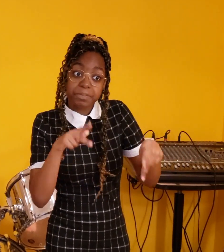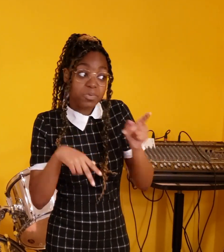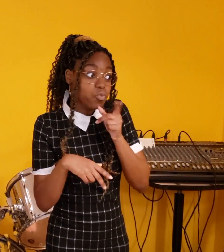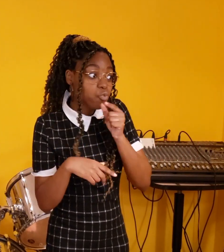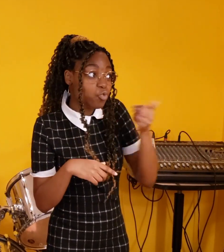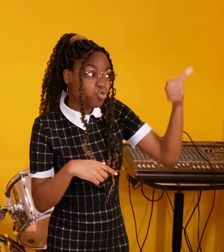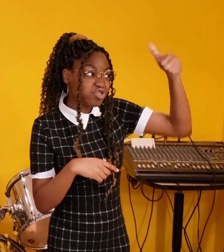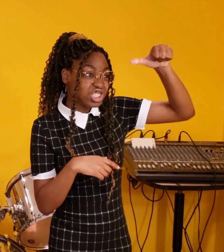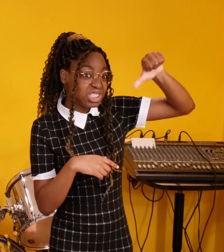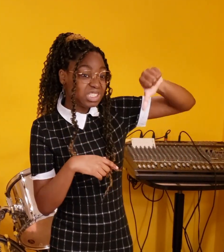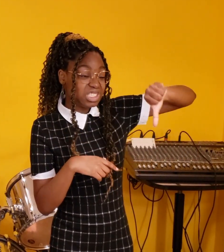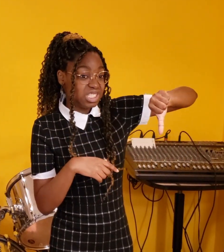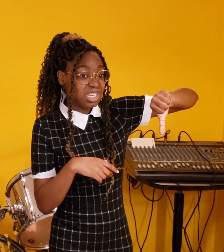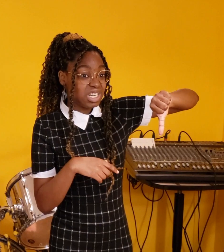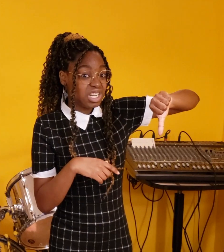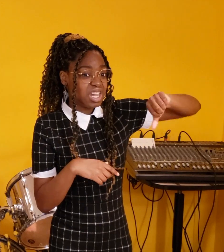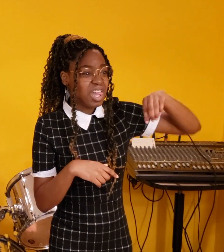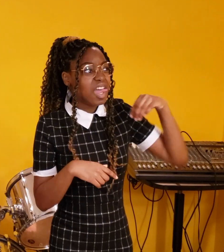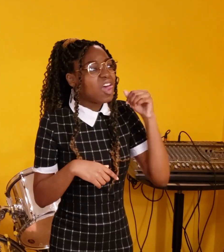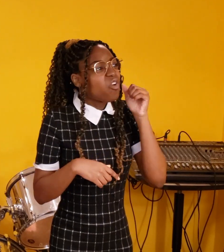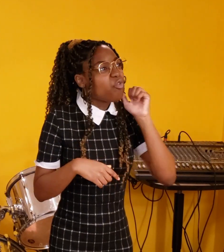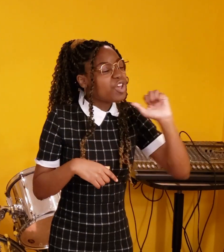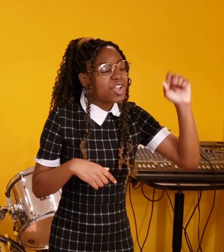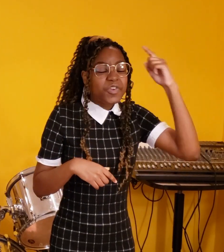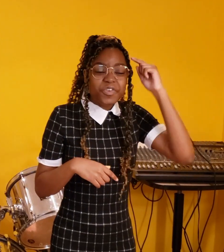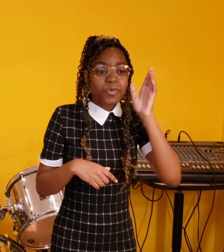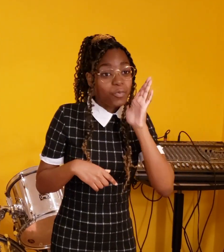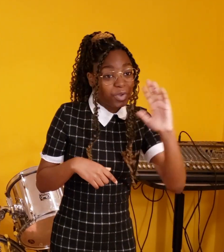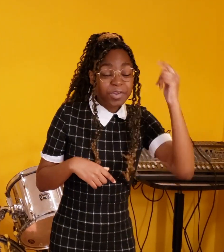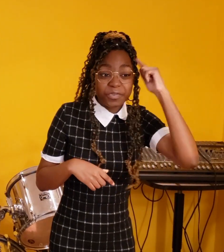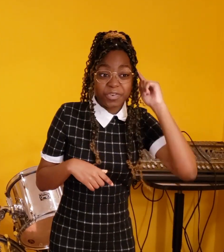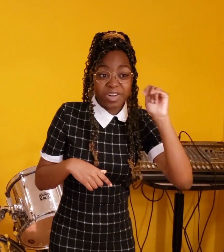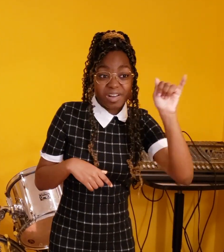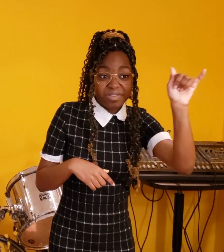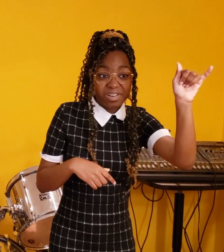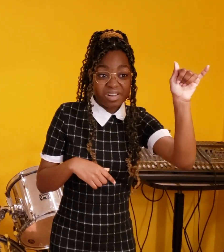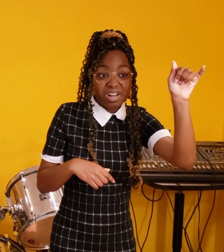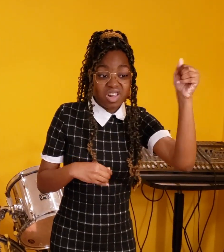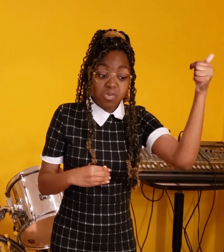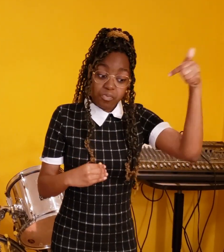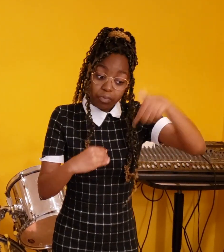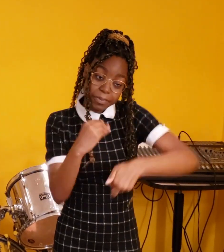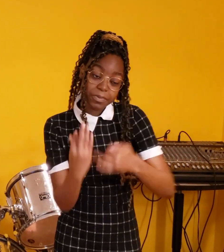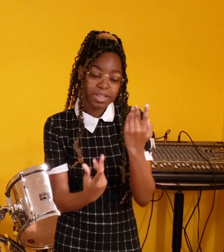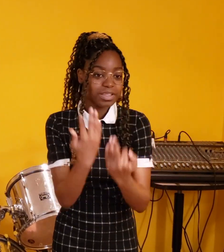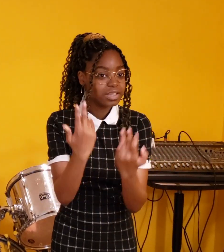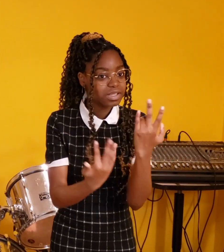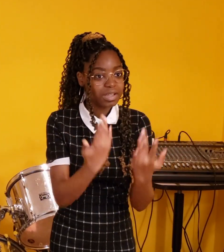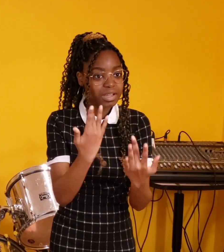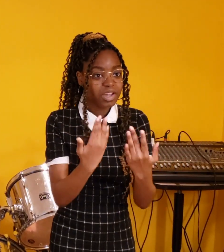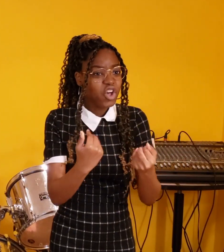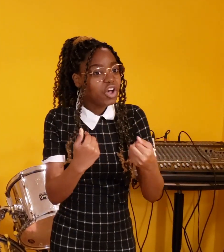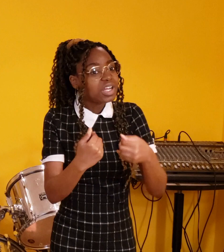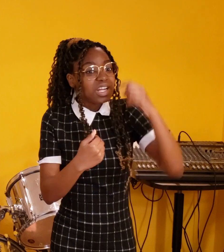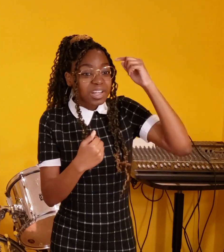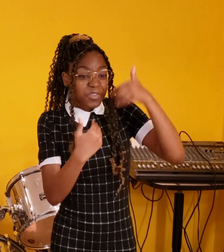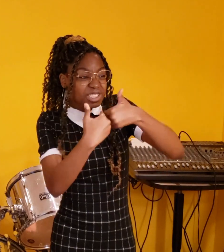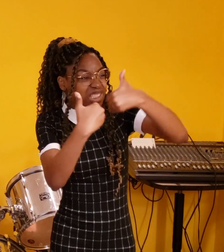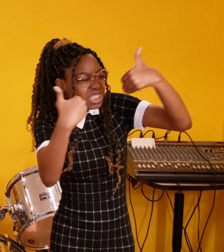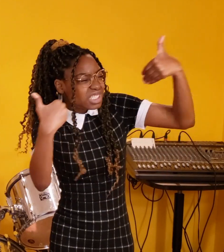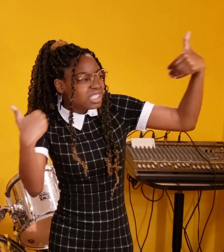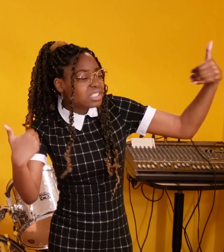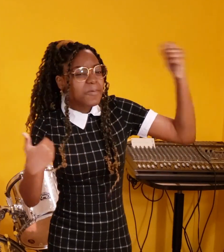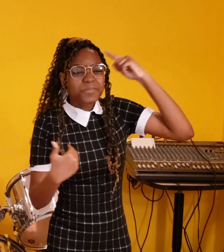him, you know, they're going to be in hell, everlasting hell. That's what the Bible says. Eternally separated from God. And